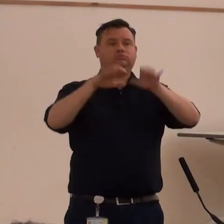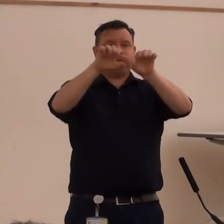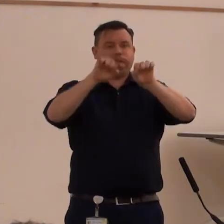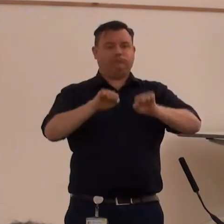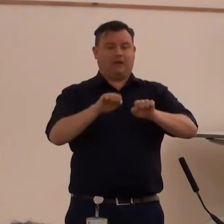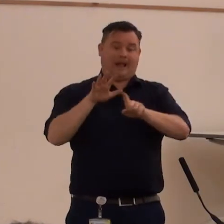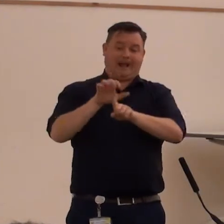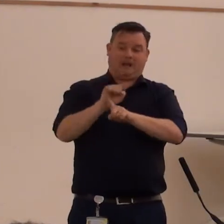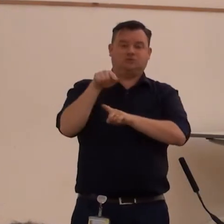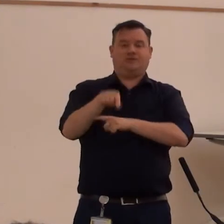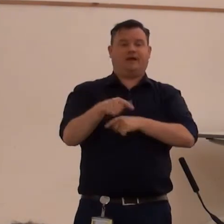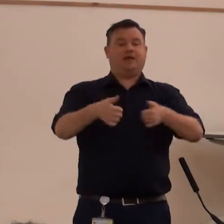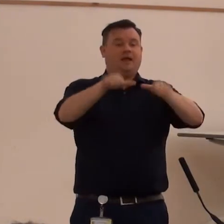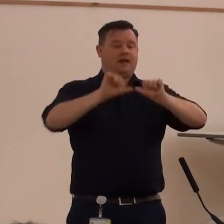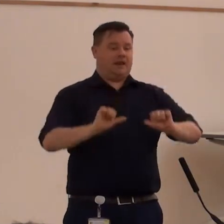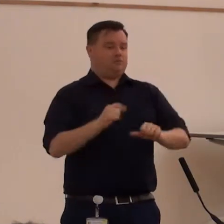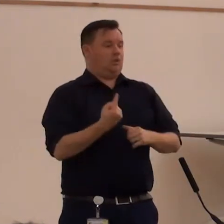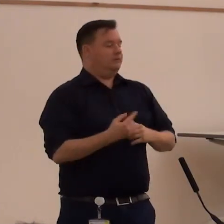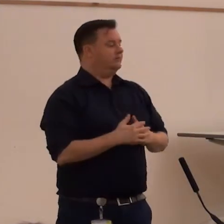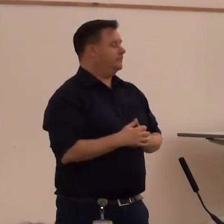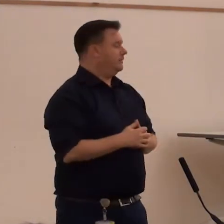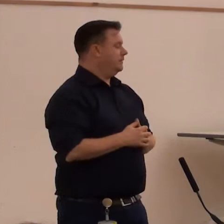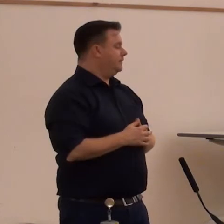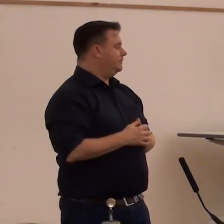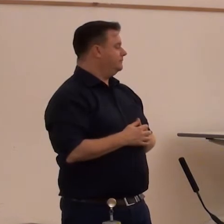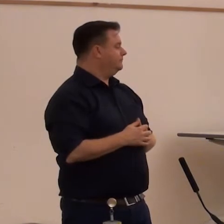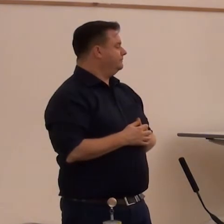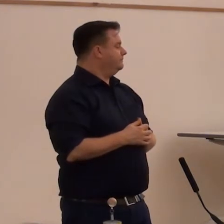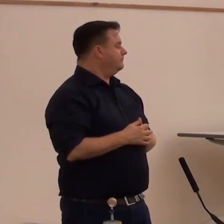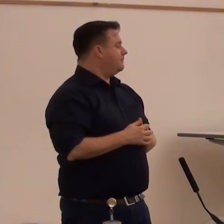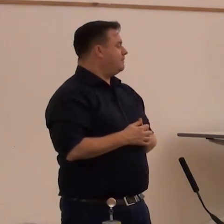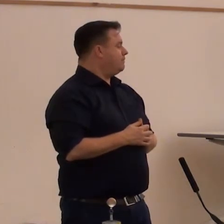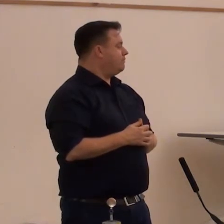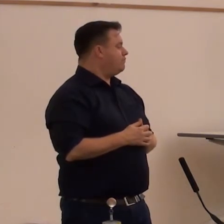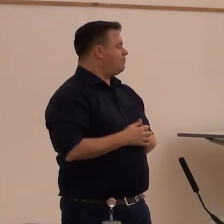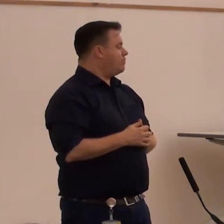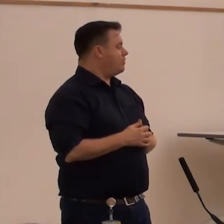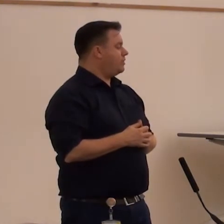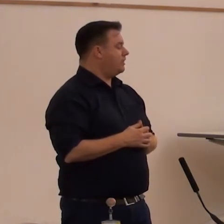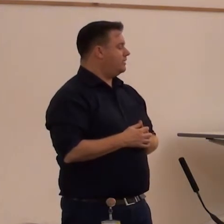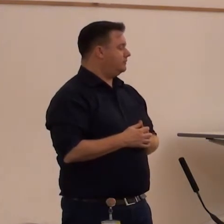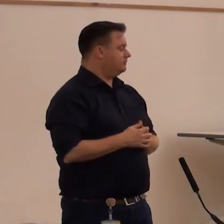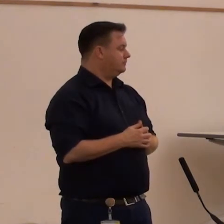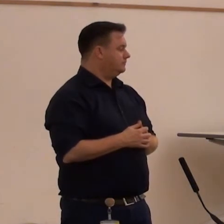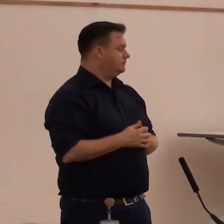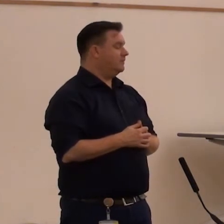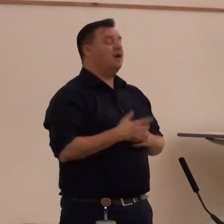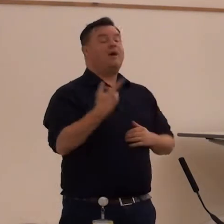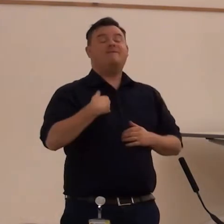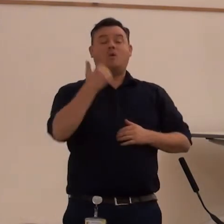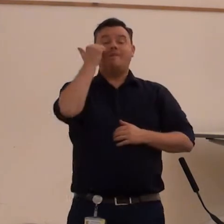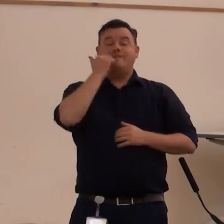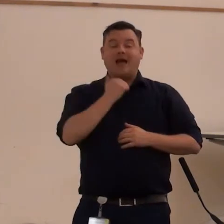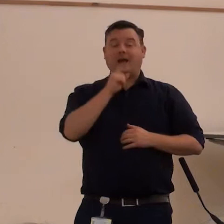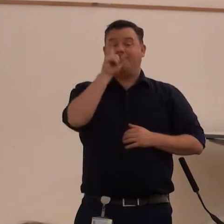The next one that Jill is going to model for us, we departed from the black and pink and went